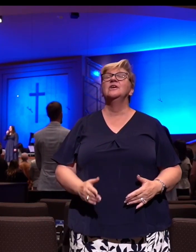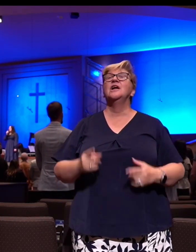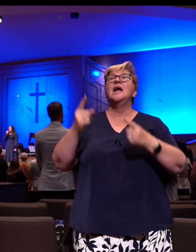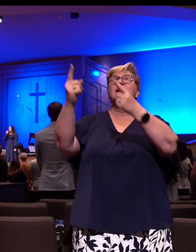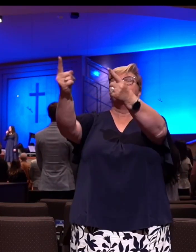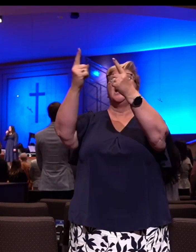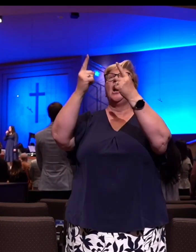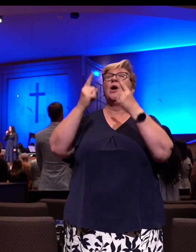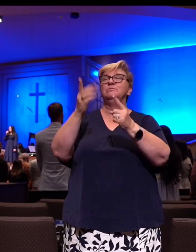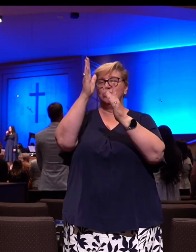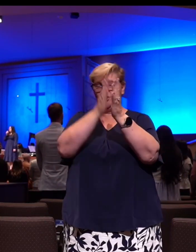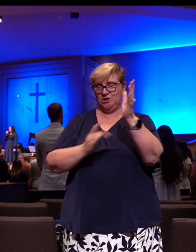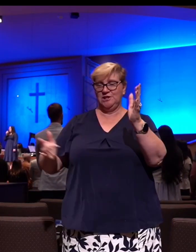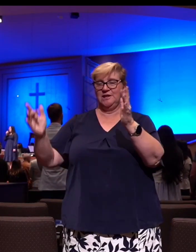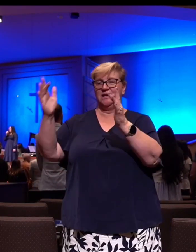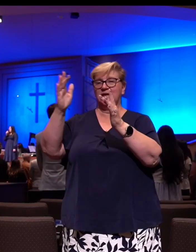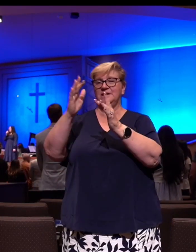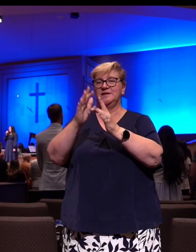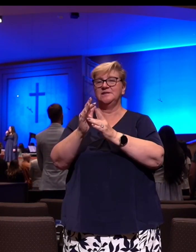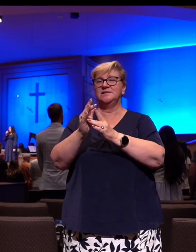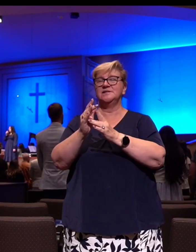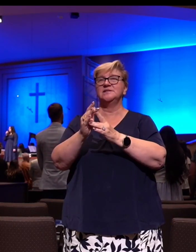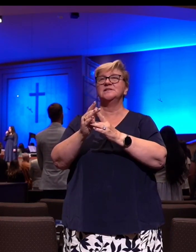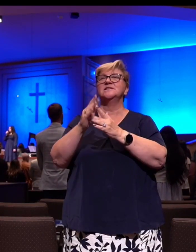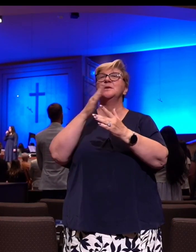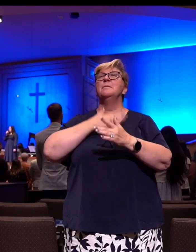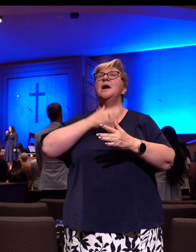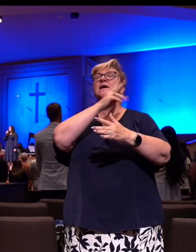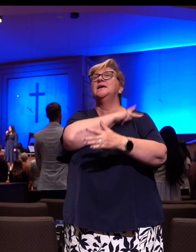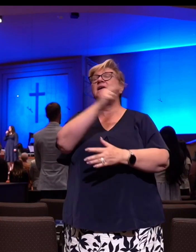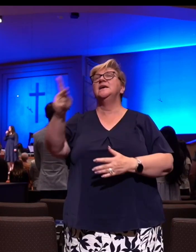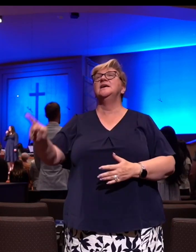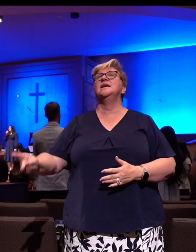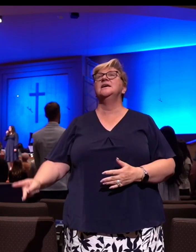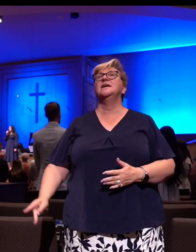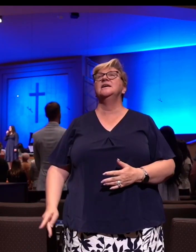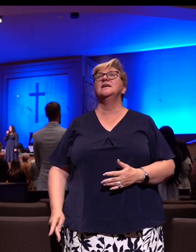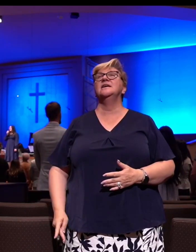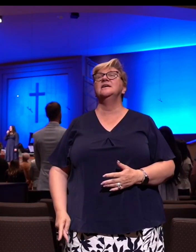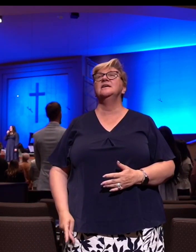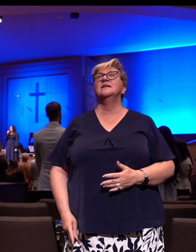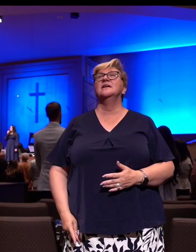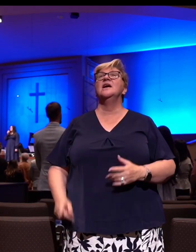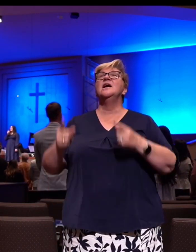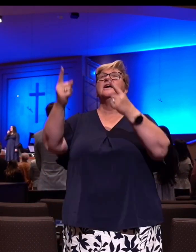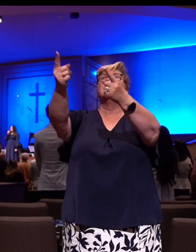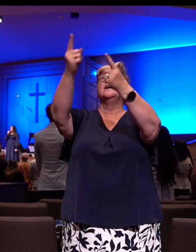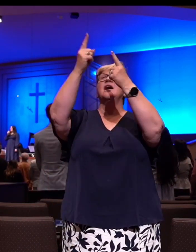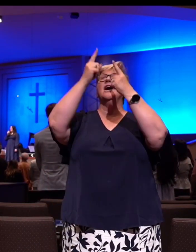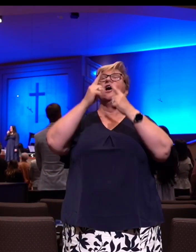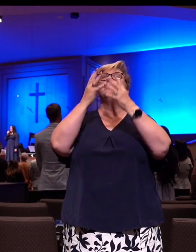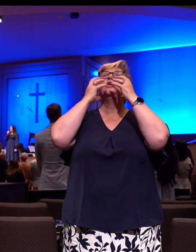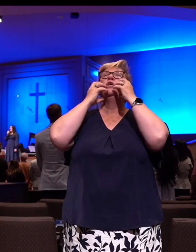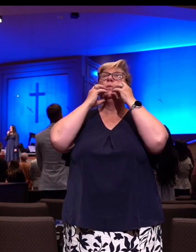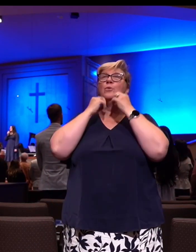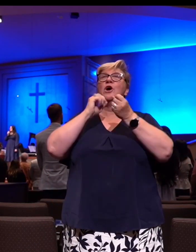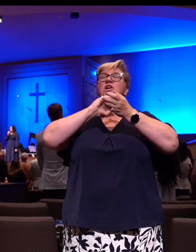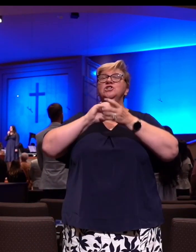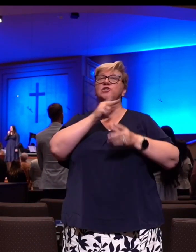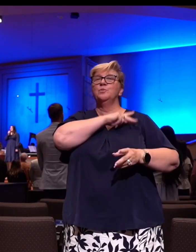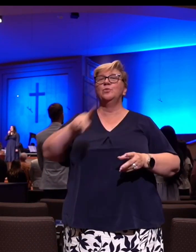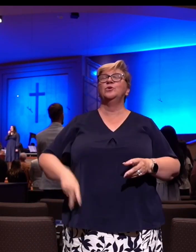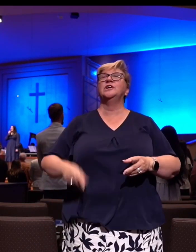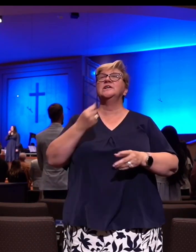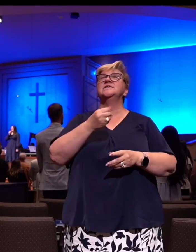alone. Come thou fount, come thou King, come thou